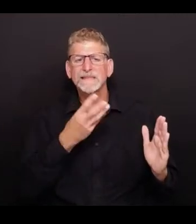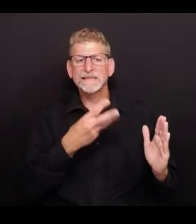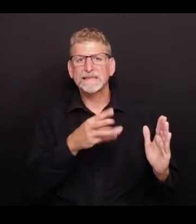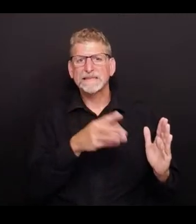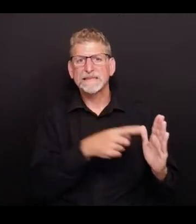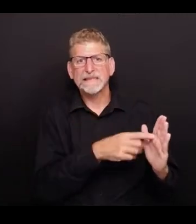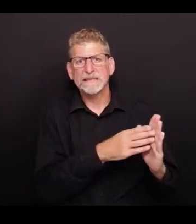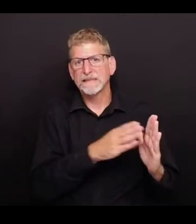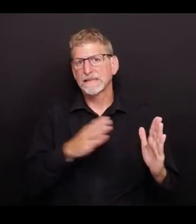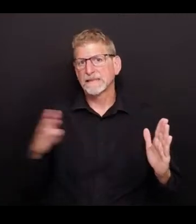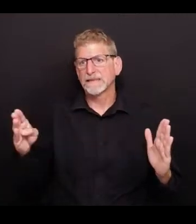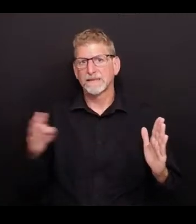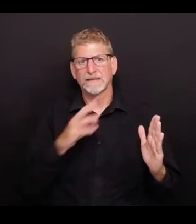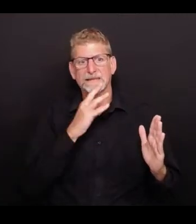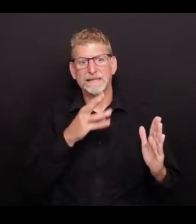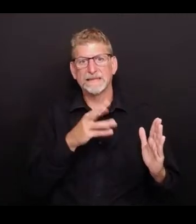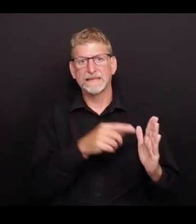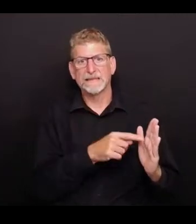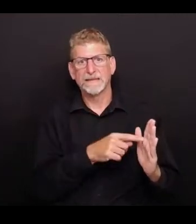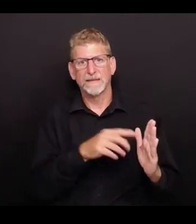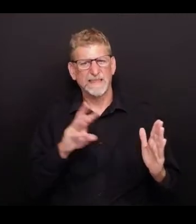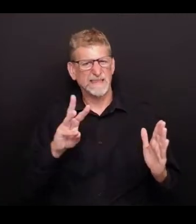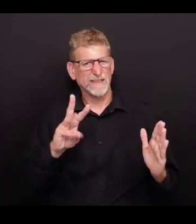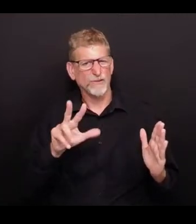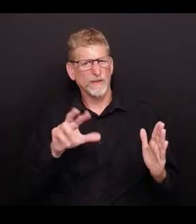16 plus population, we are at,